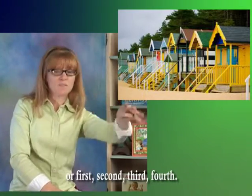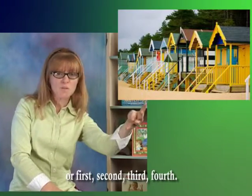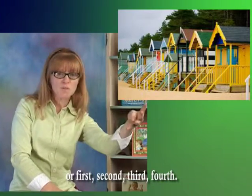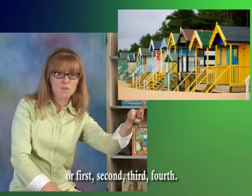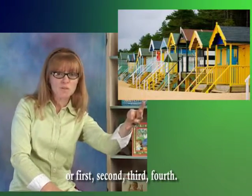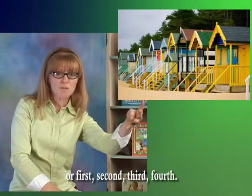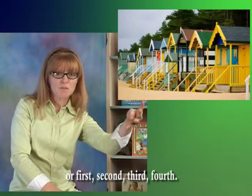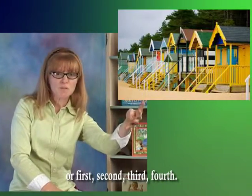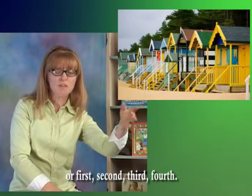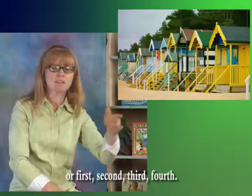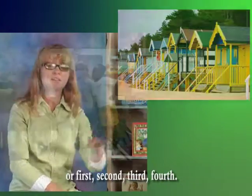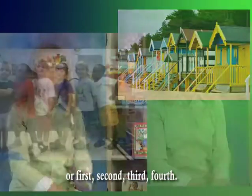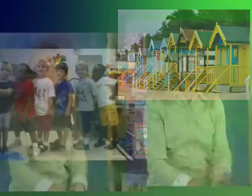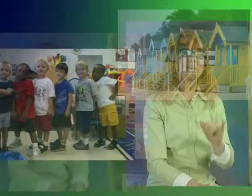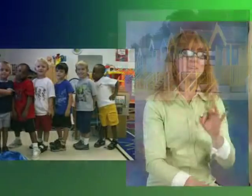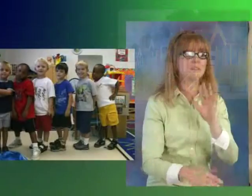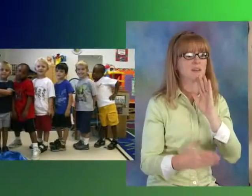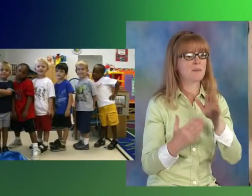second, third, fourth.